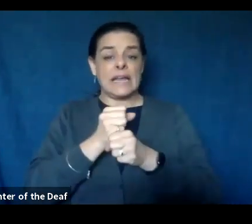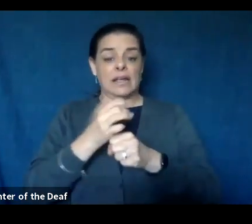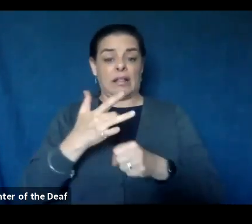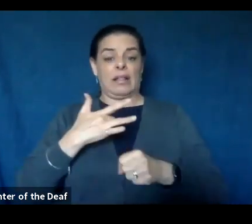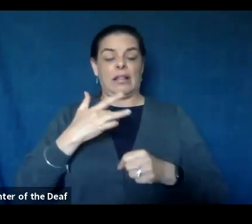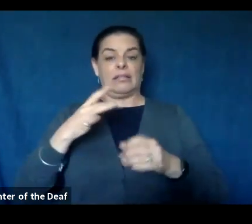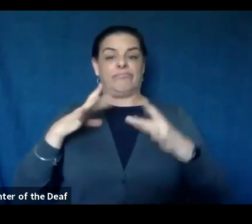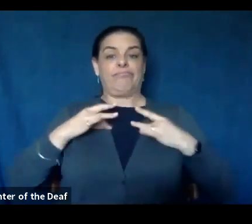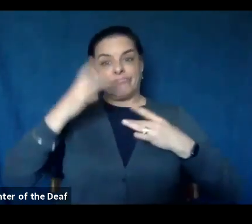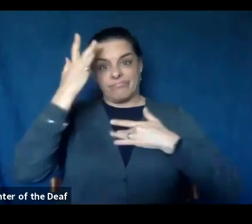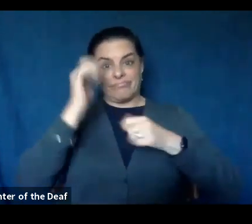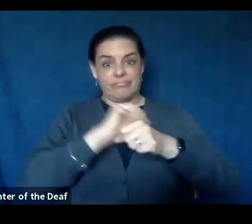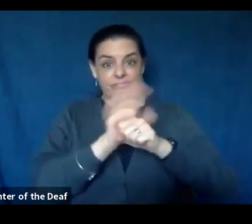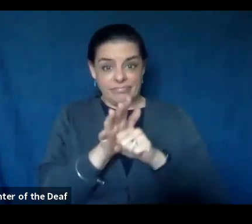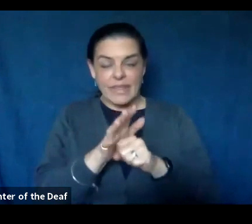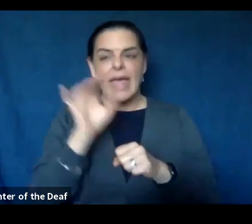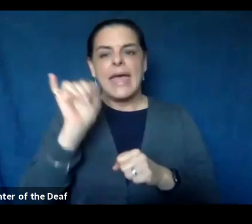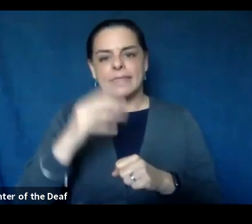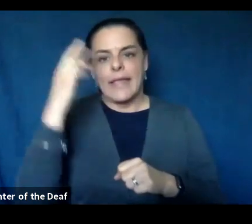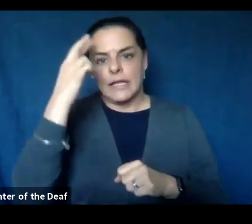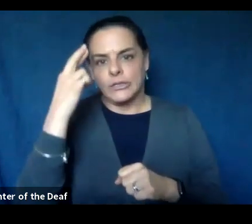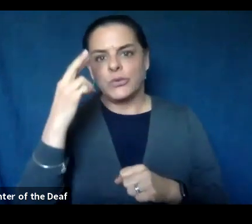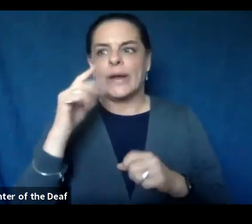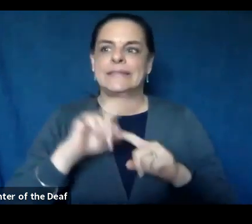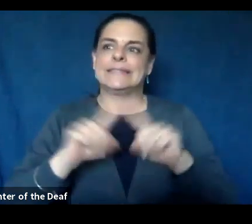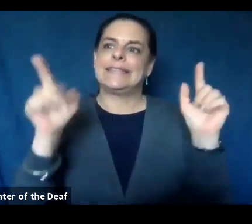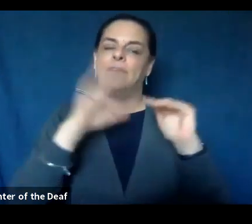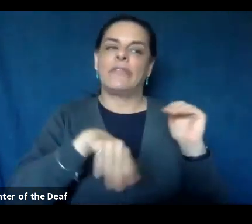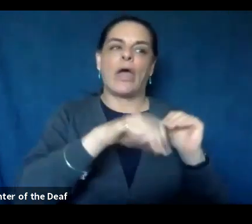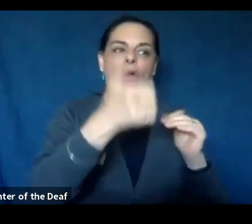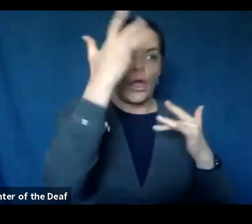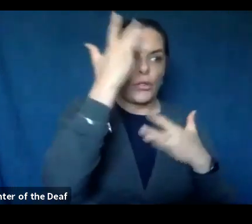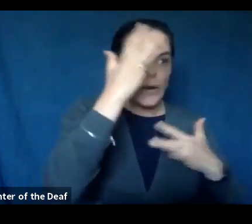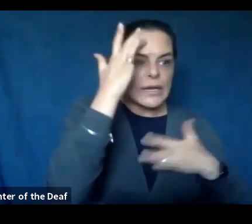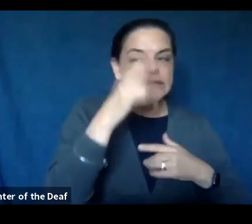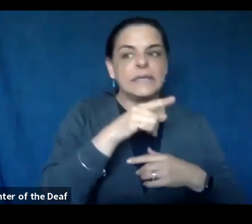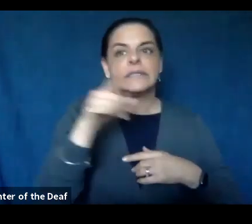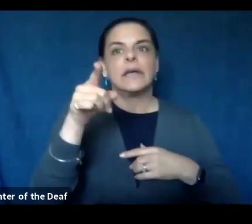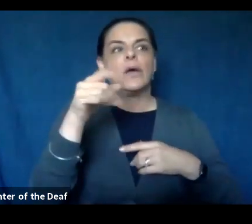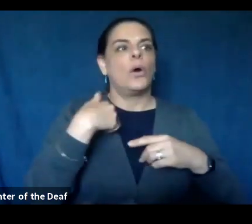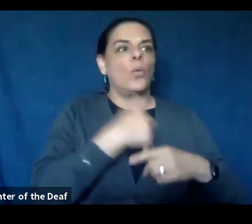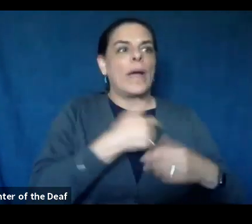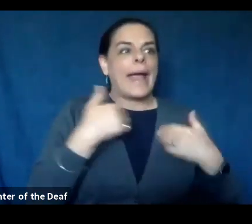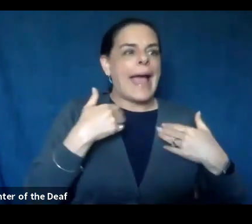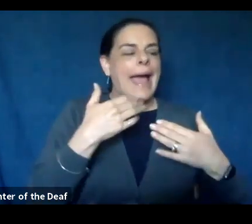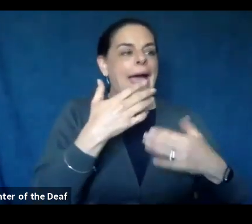diseases that we talk about when we have vaccines, or we've seen them before and we have some immunity to them.